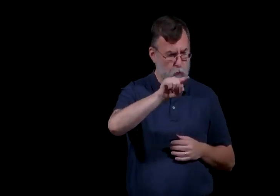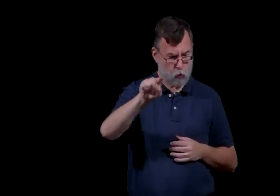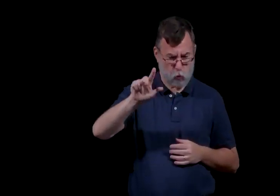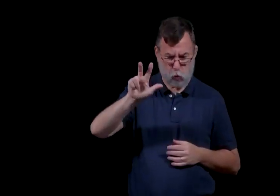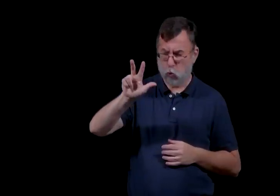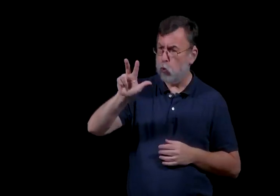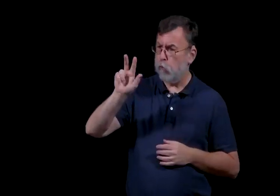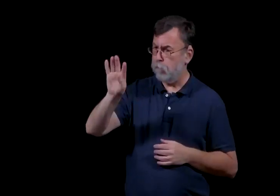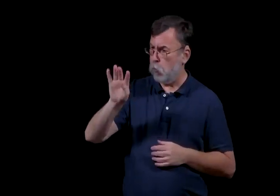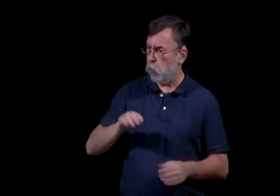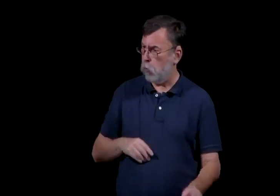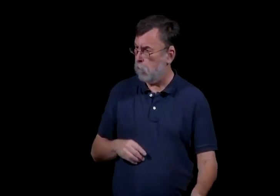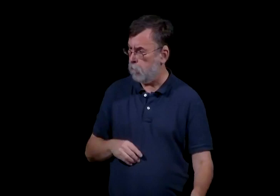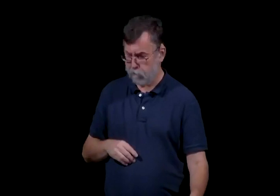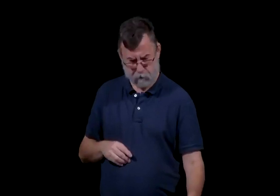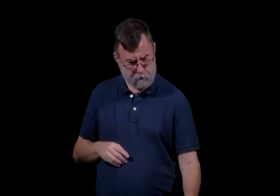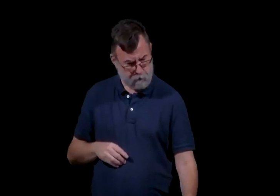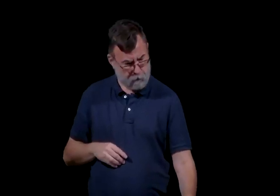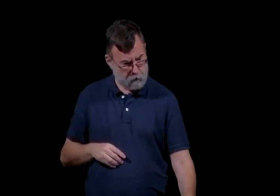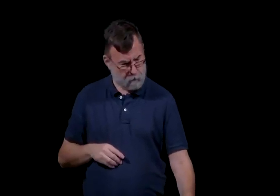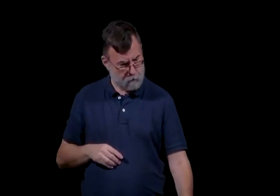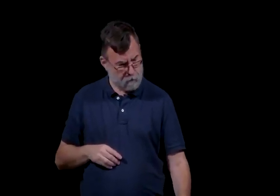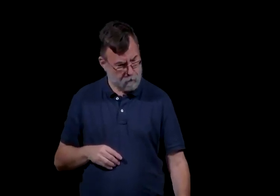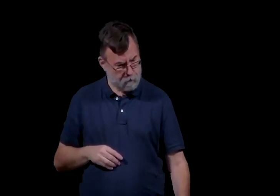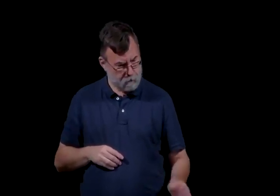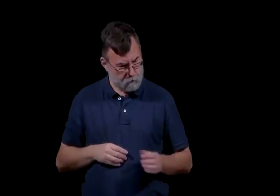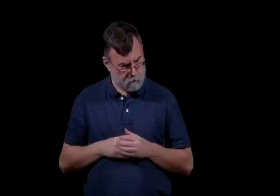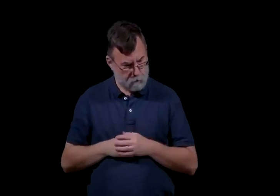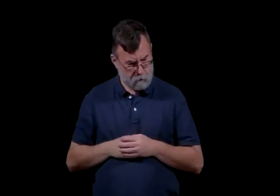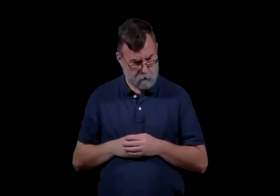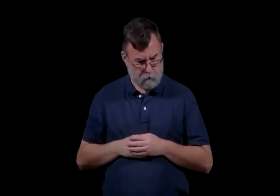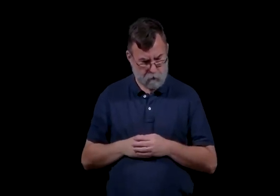verse 25. And it says,